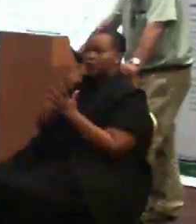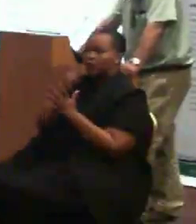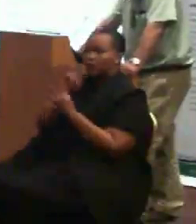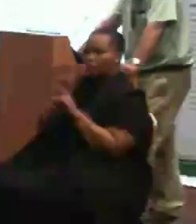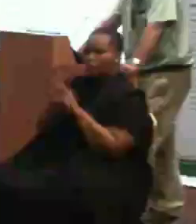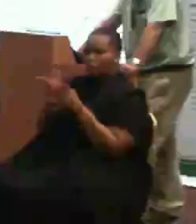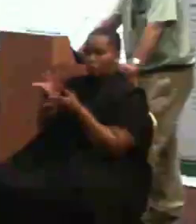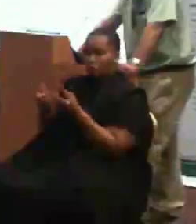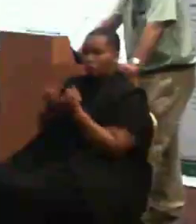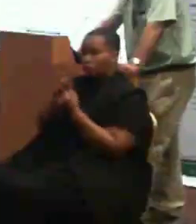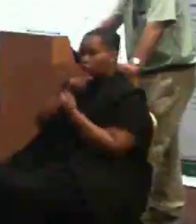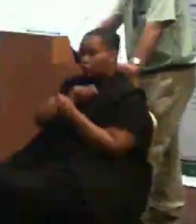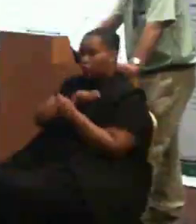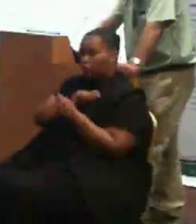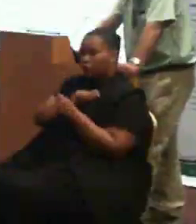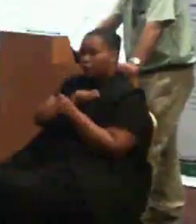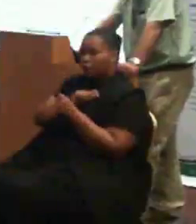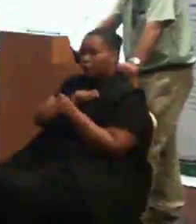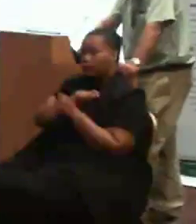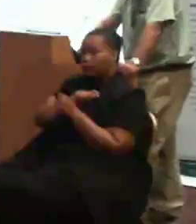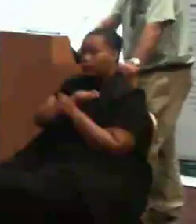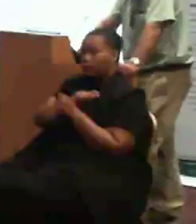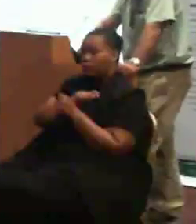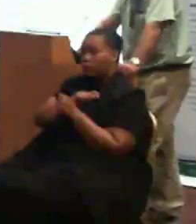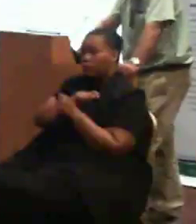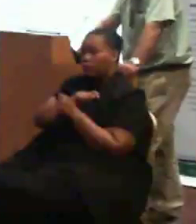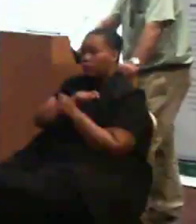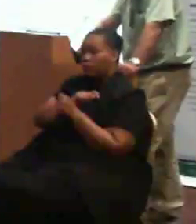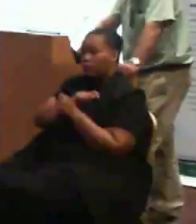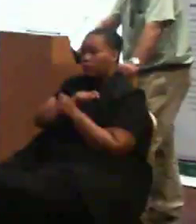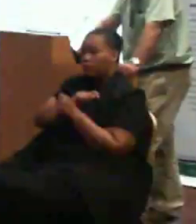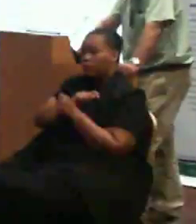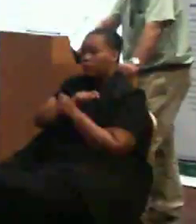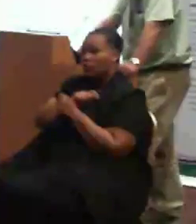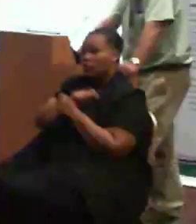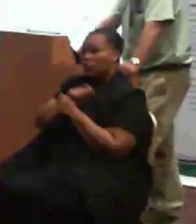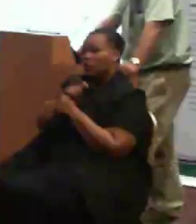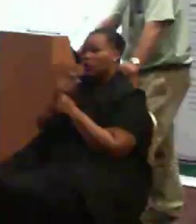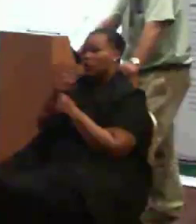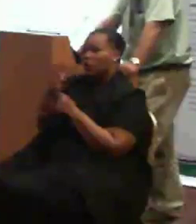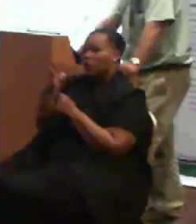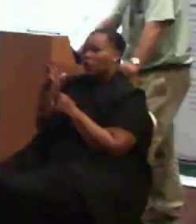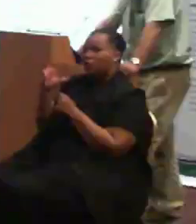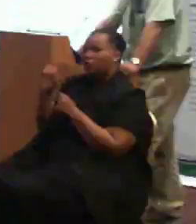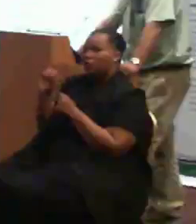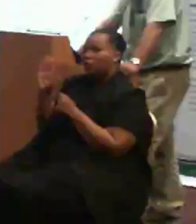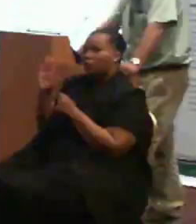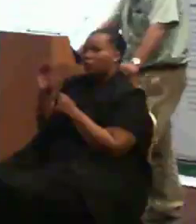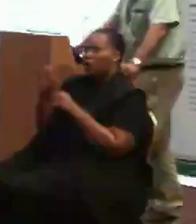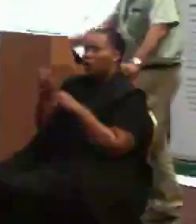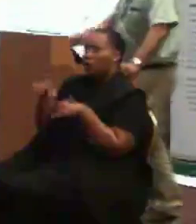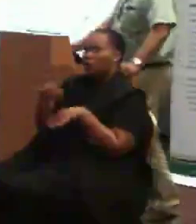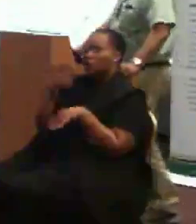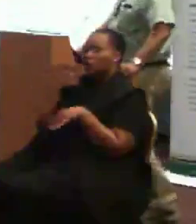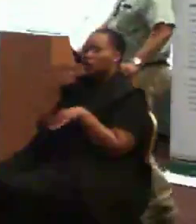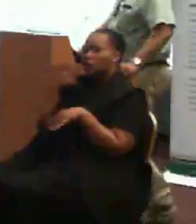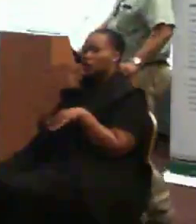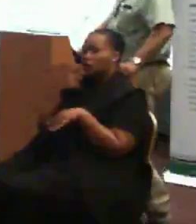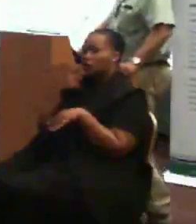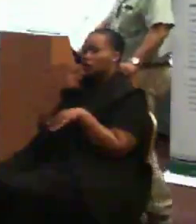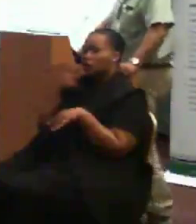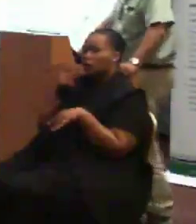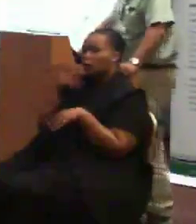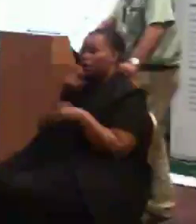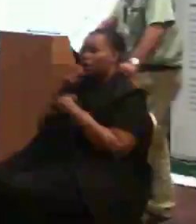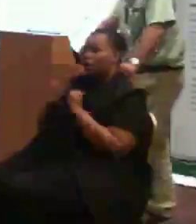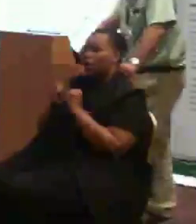fact. So it's easily being a loss for 50 billion in the next 3 years. To predict